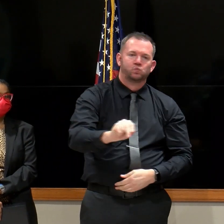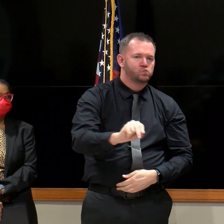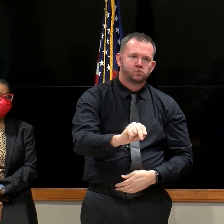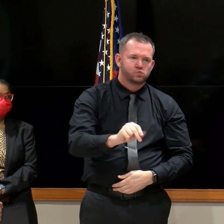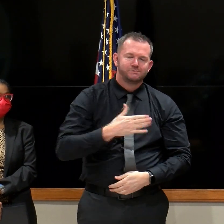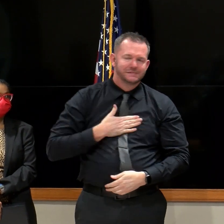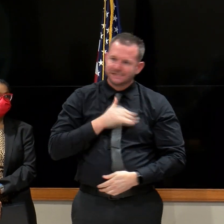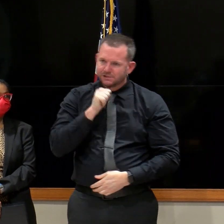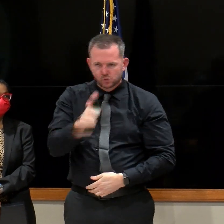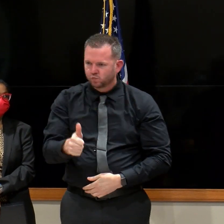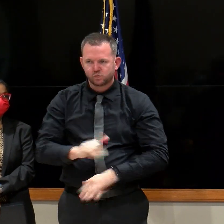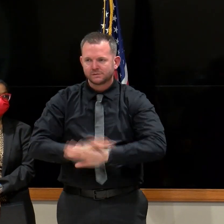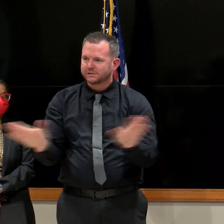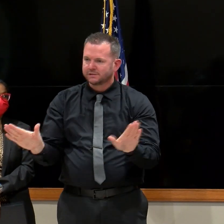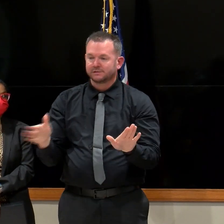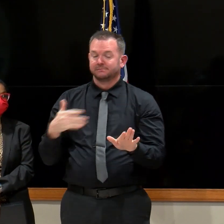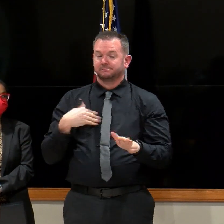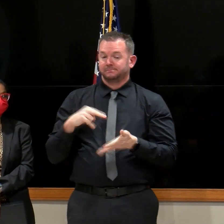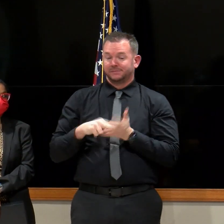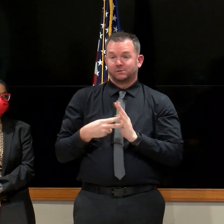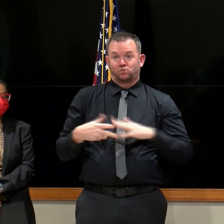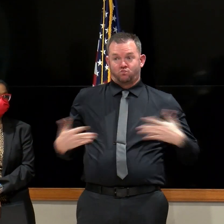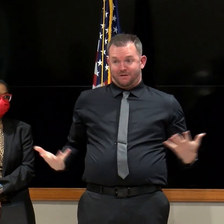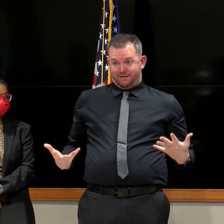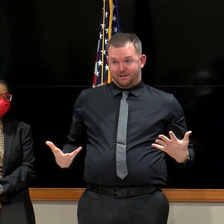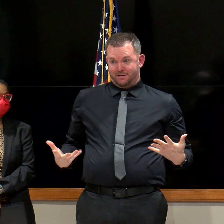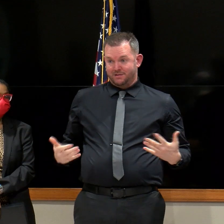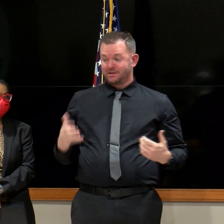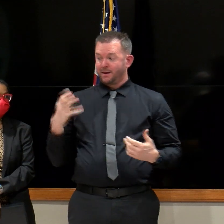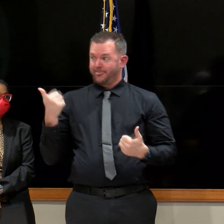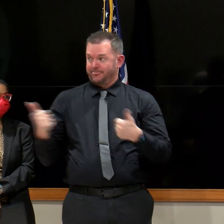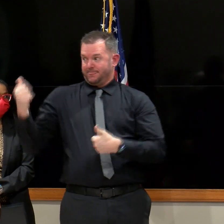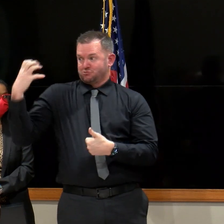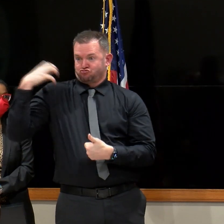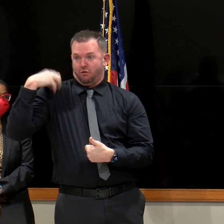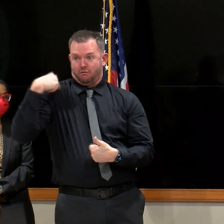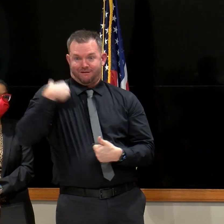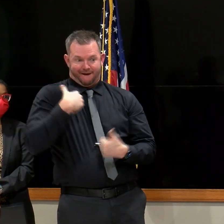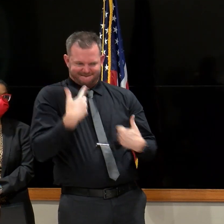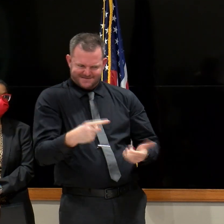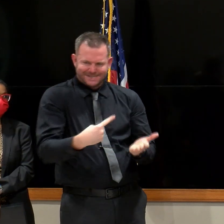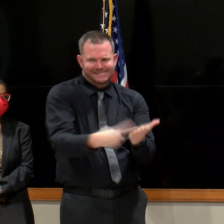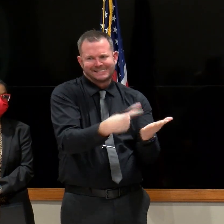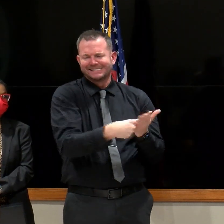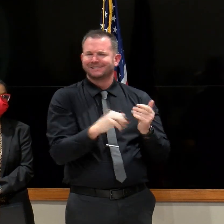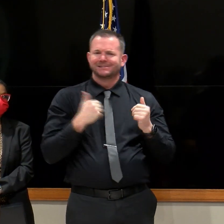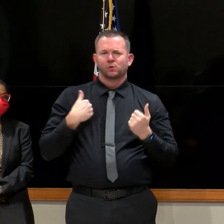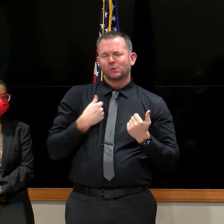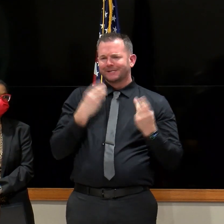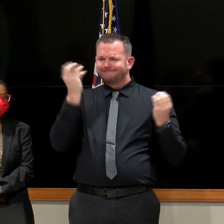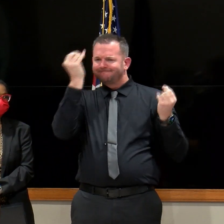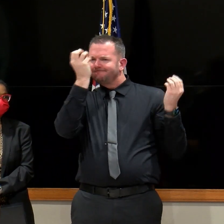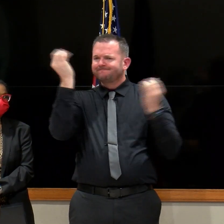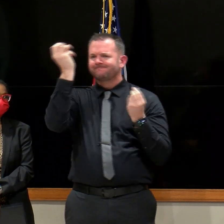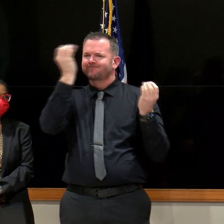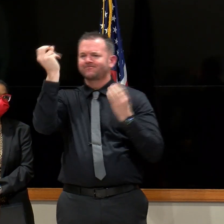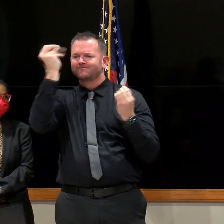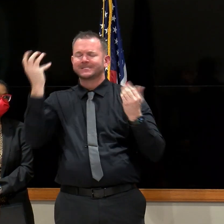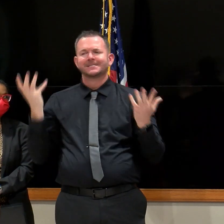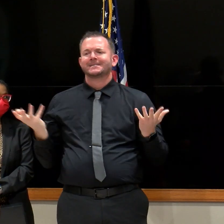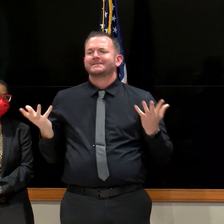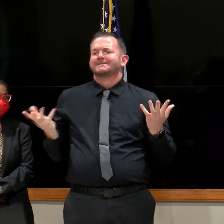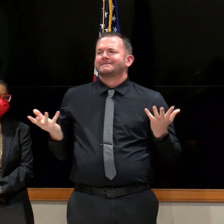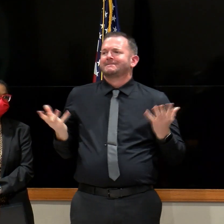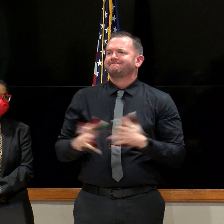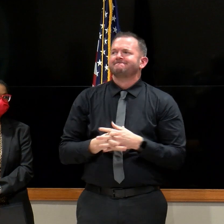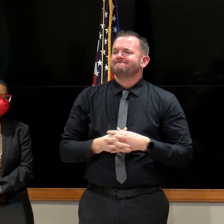that, and what I mean by that is the judge and I have been talking, don't want to exercise the ultimate tool that we have, but simply